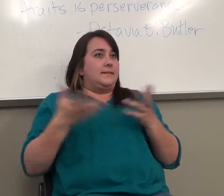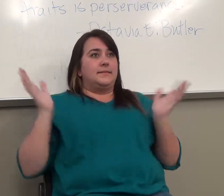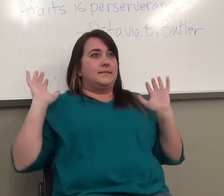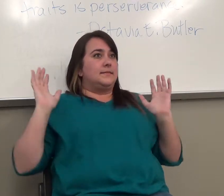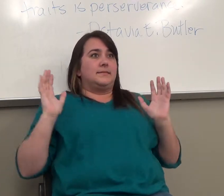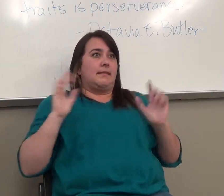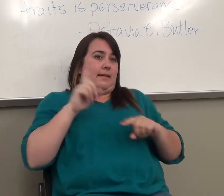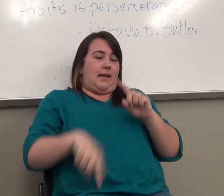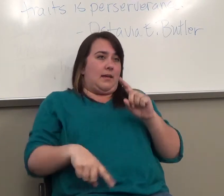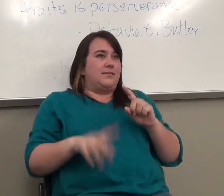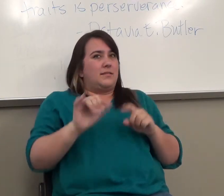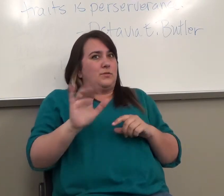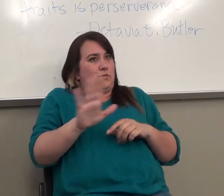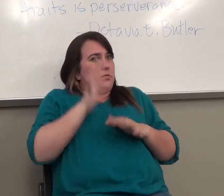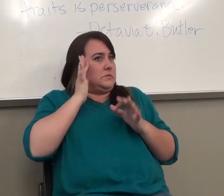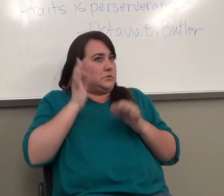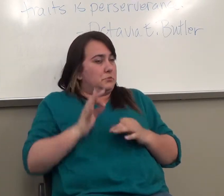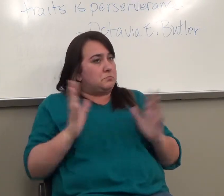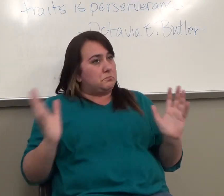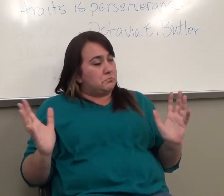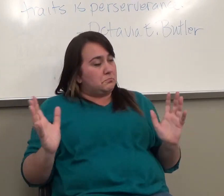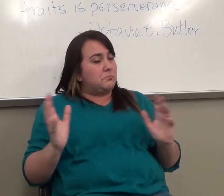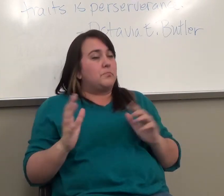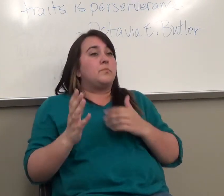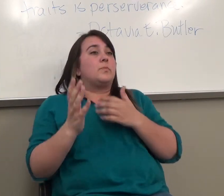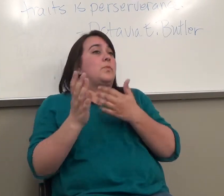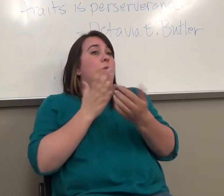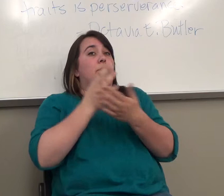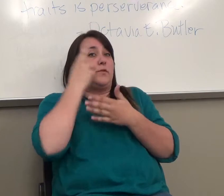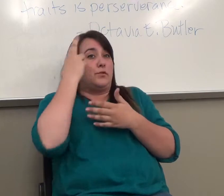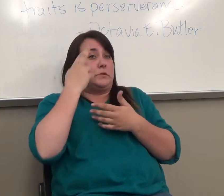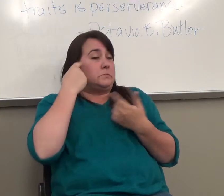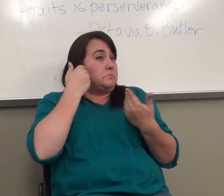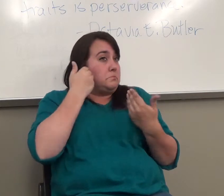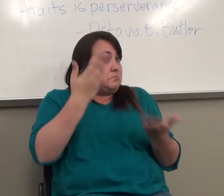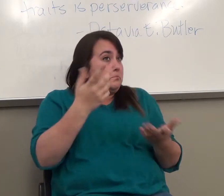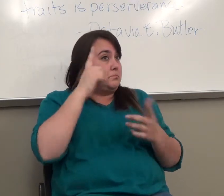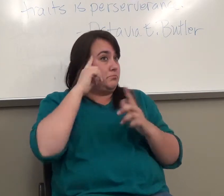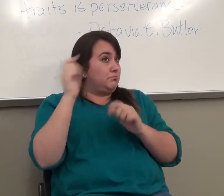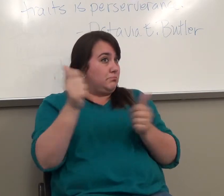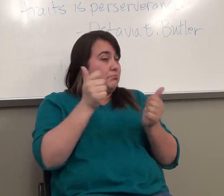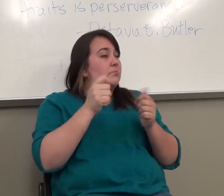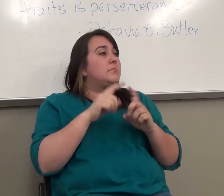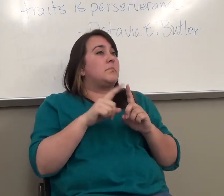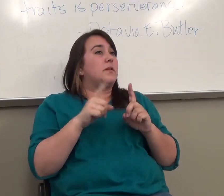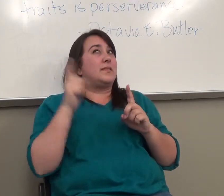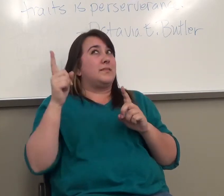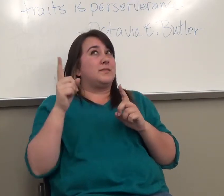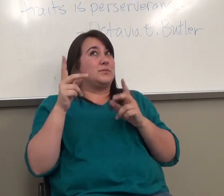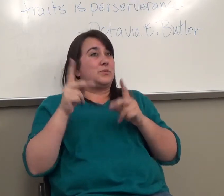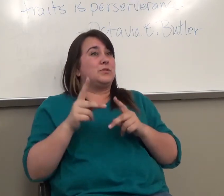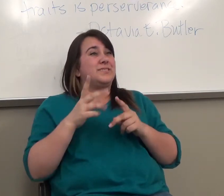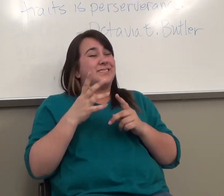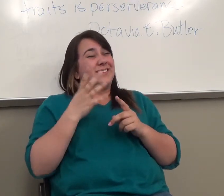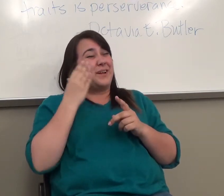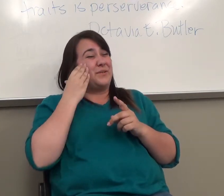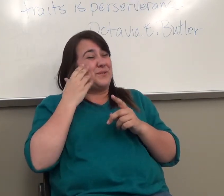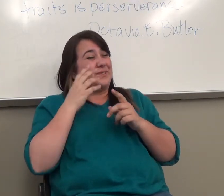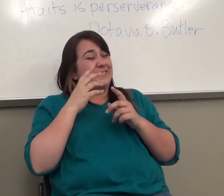paper, okay? So for whatever reason, maybe this person, it's a little early in the semester to do that, but this